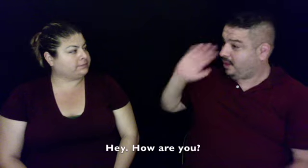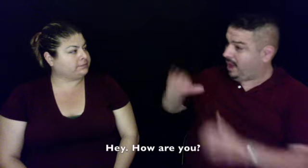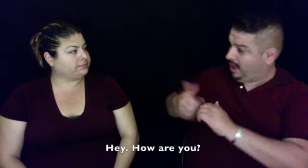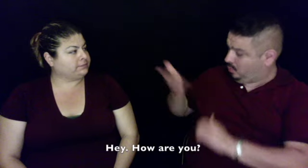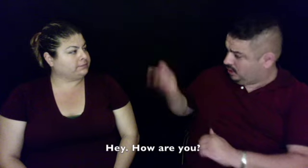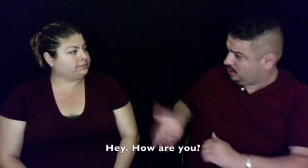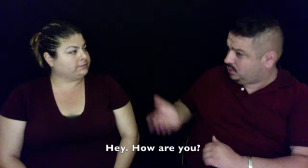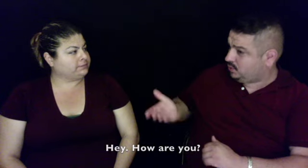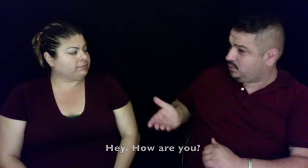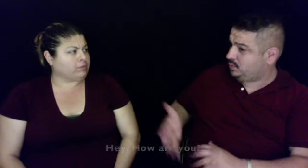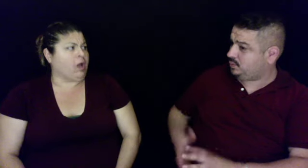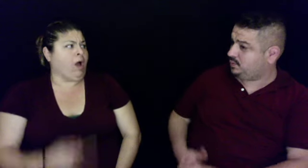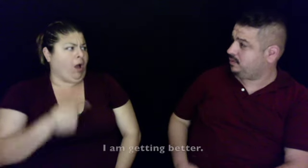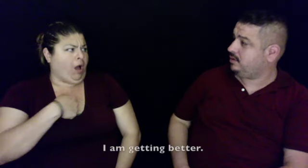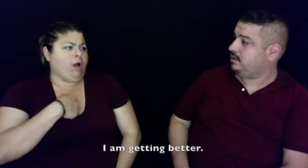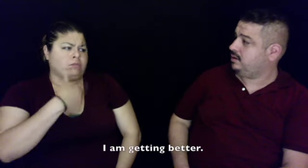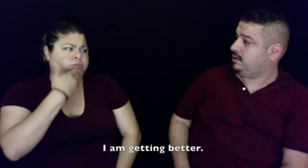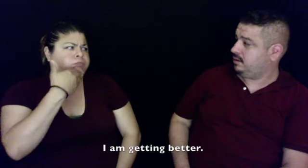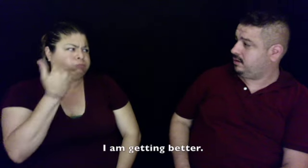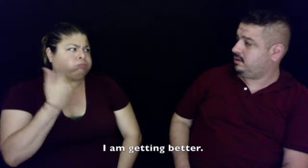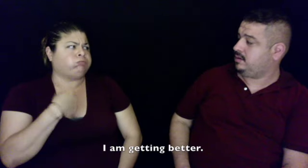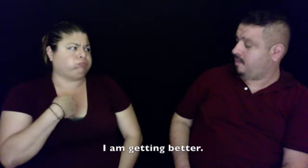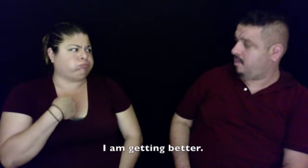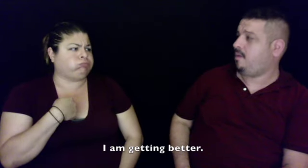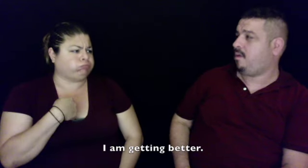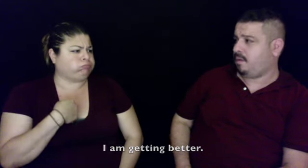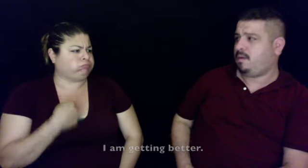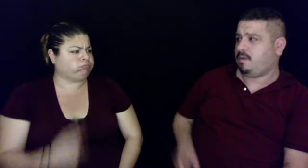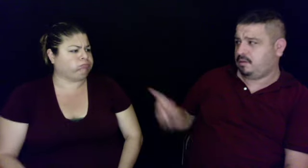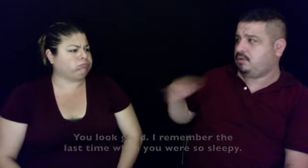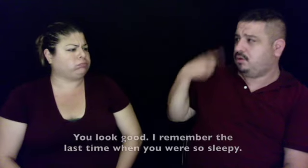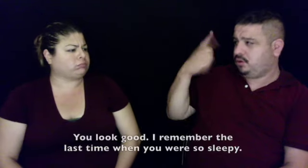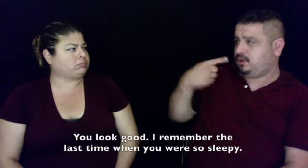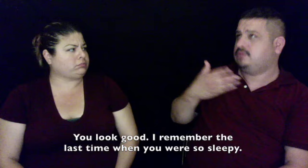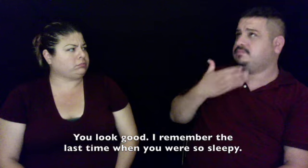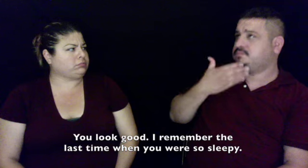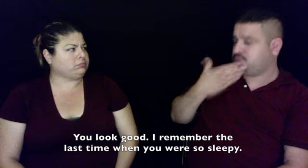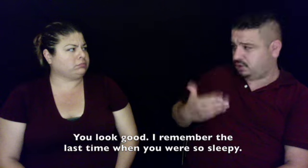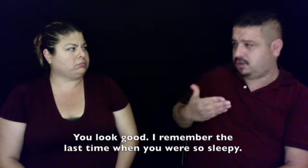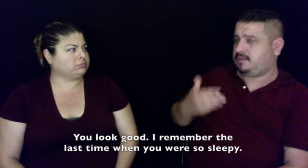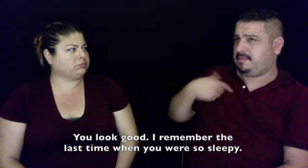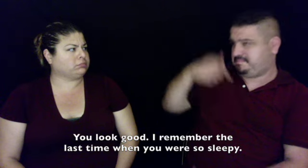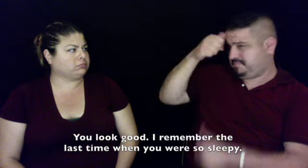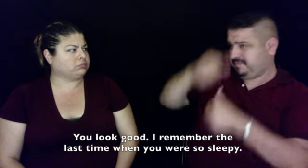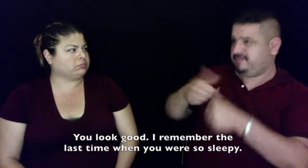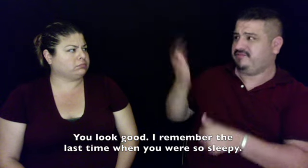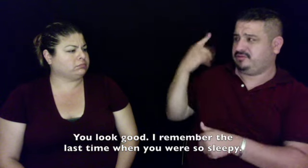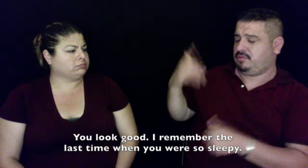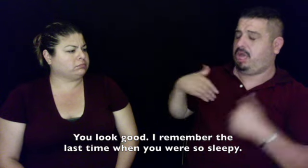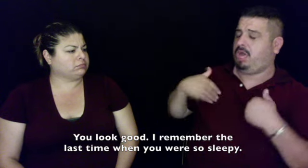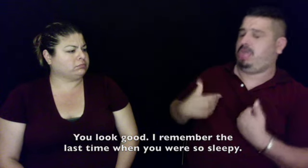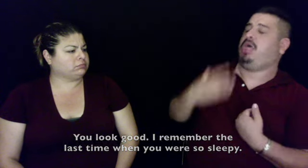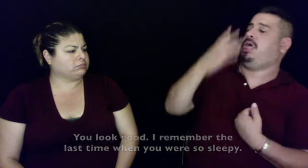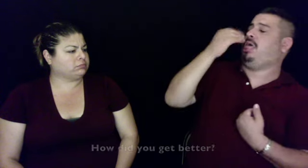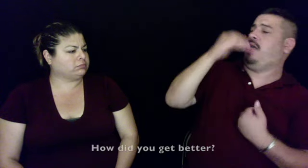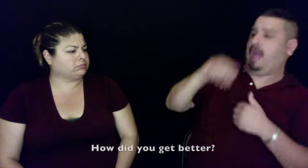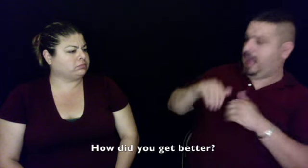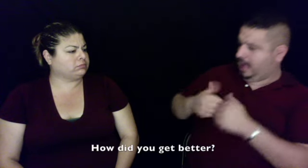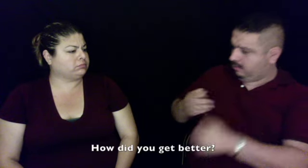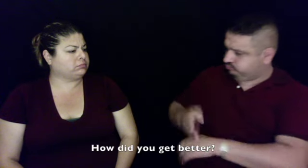Hey, how are you? I'm getting better. You look good. I remember the last time when you were so sleepy.